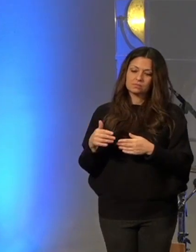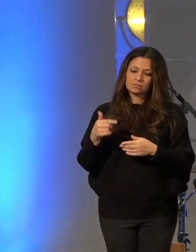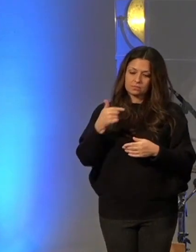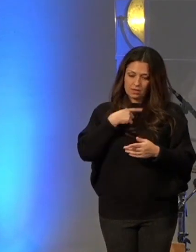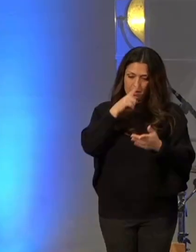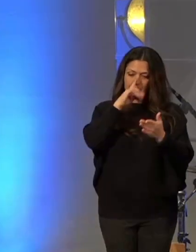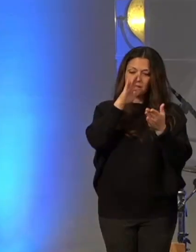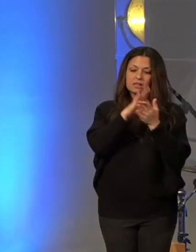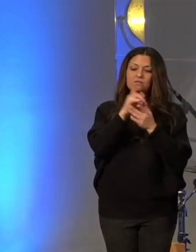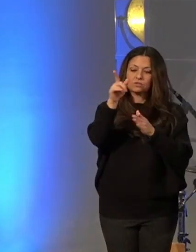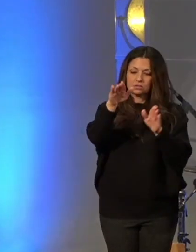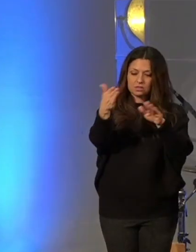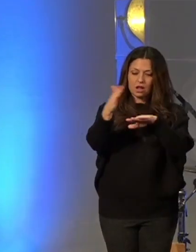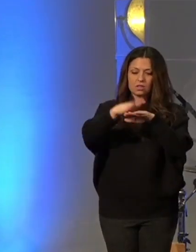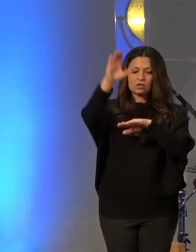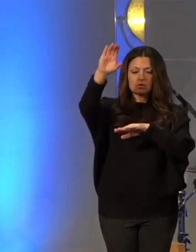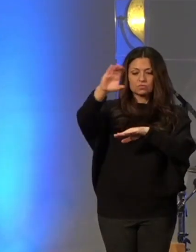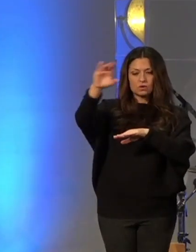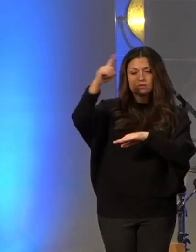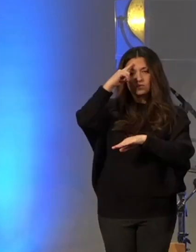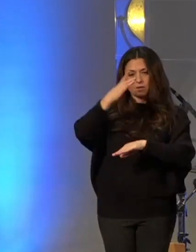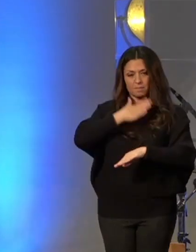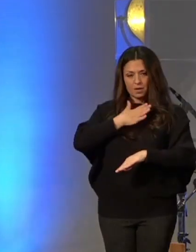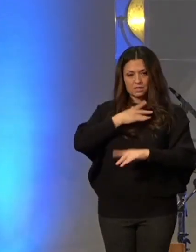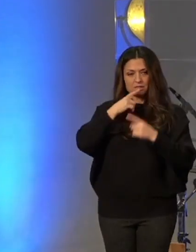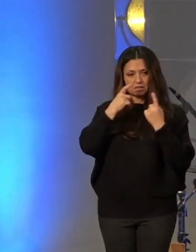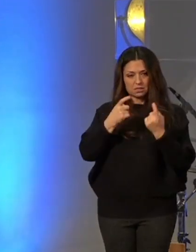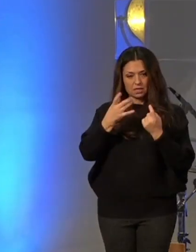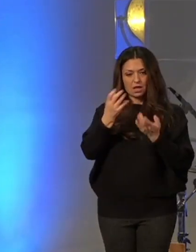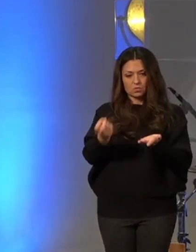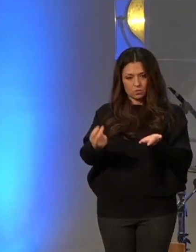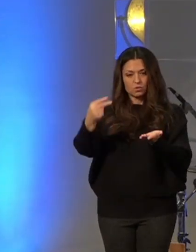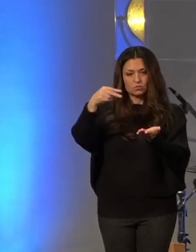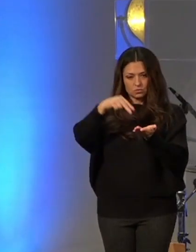I believe you died on the cross for my sins and rose.